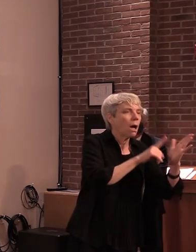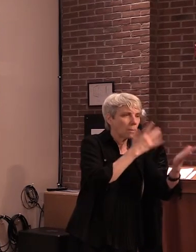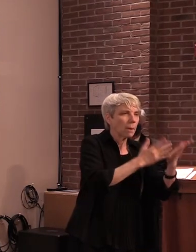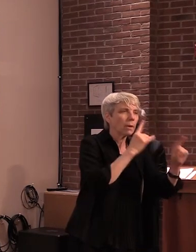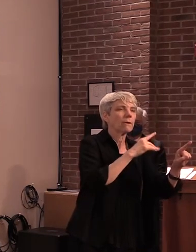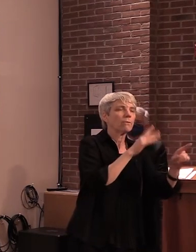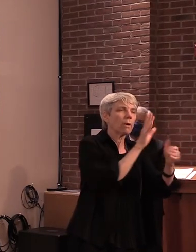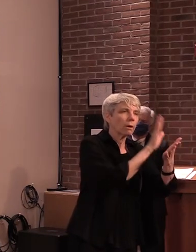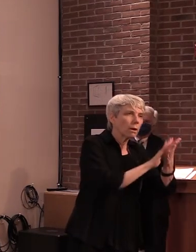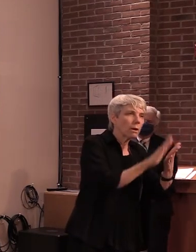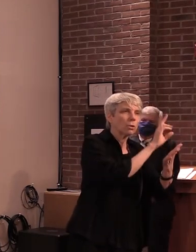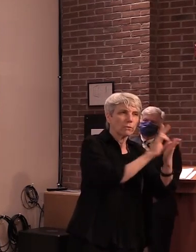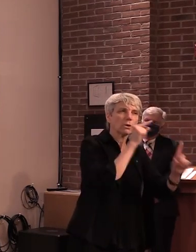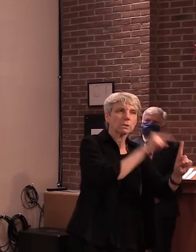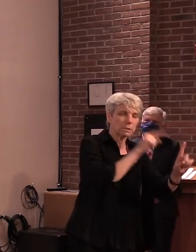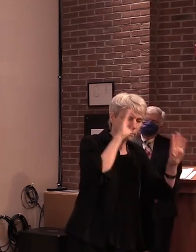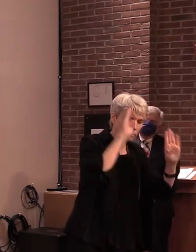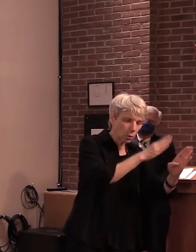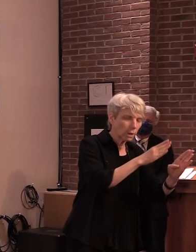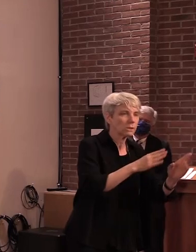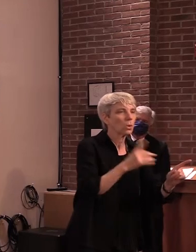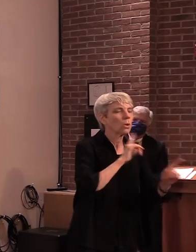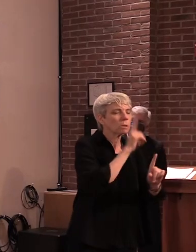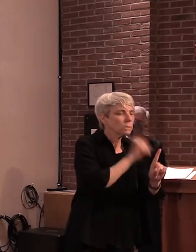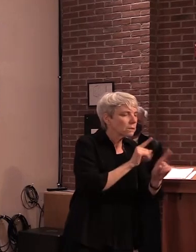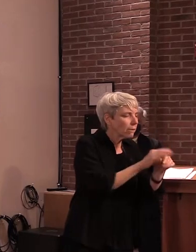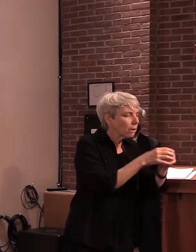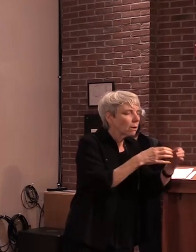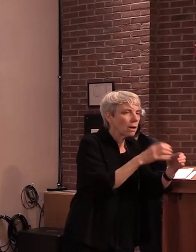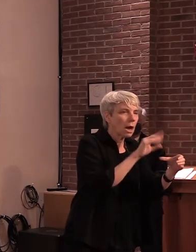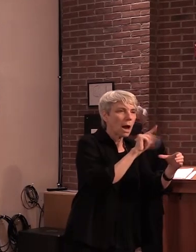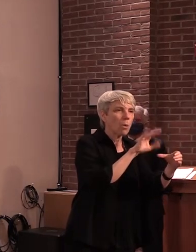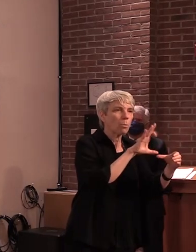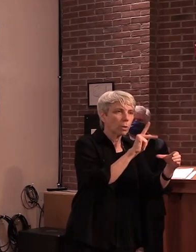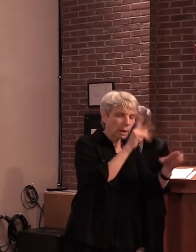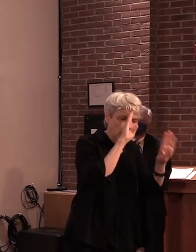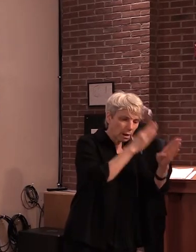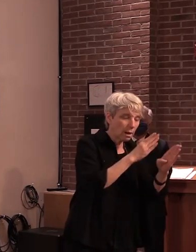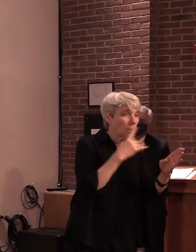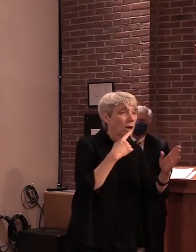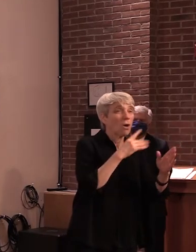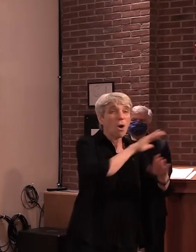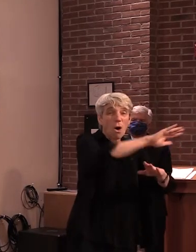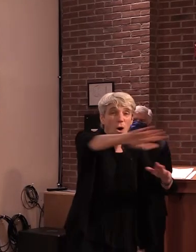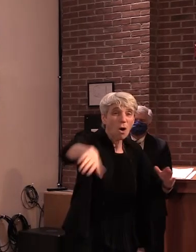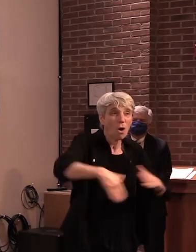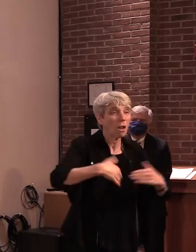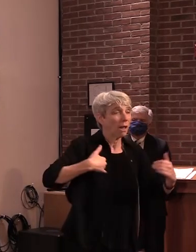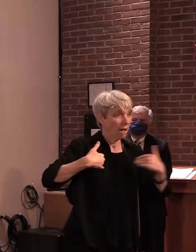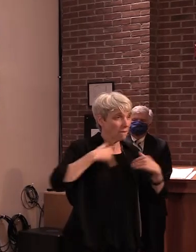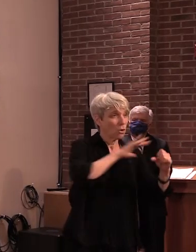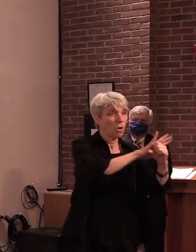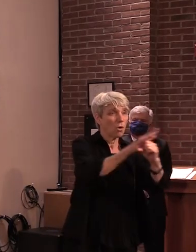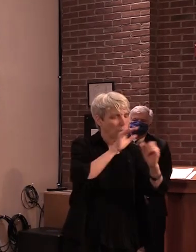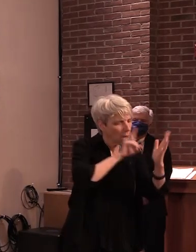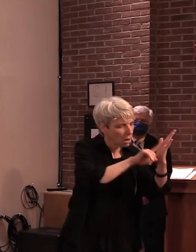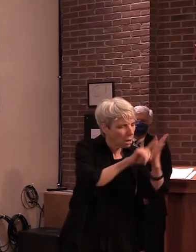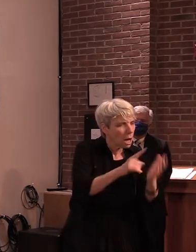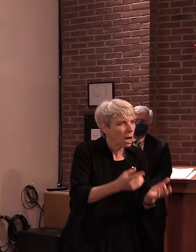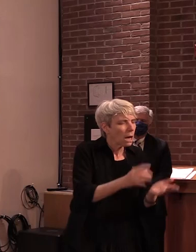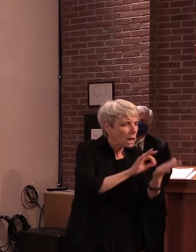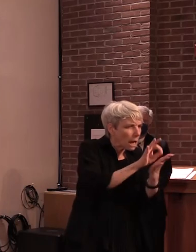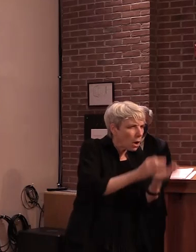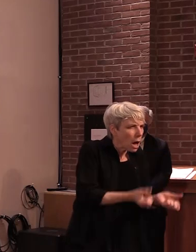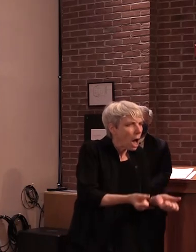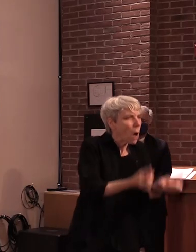and could be used in a specific outbreak, what have you, but it's not something that's a focus of what we're doing, or that I don't think most states